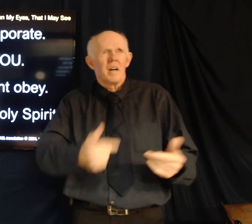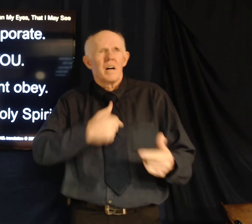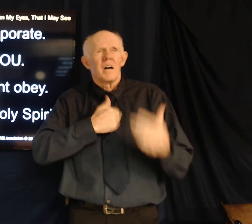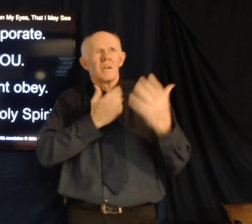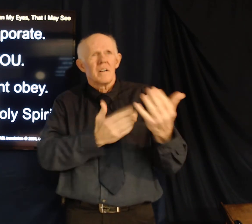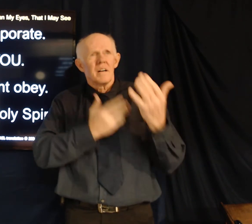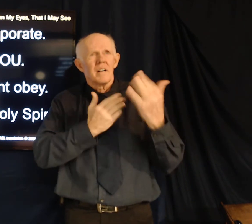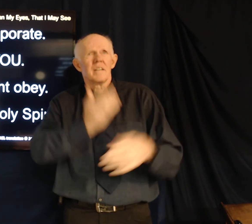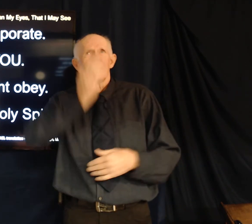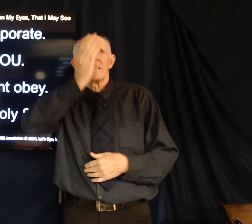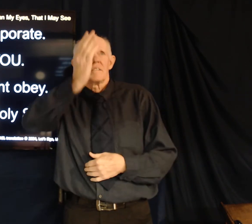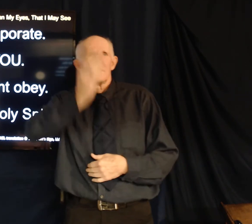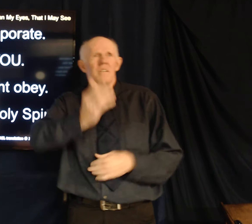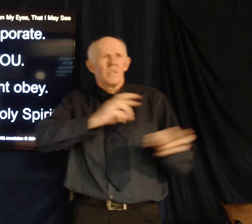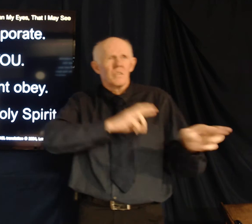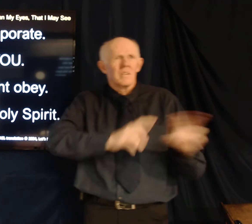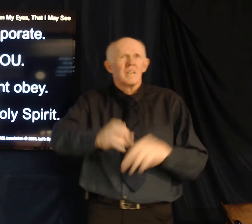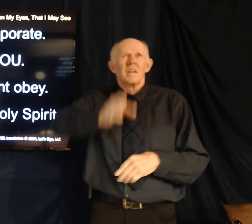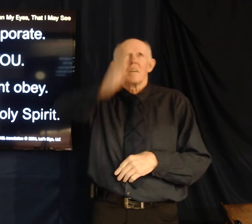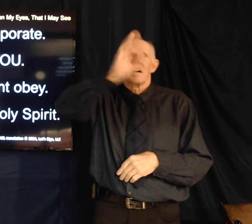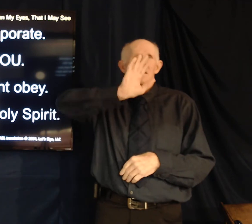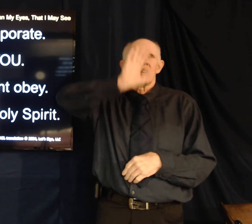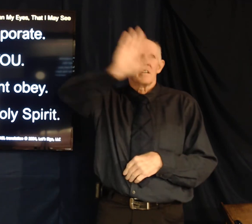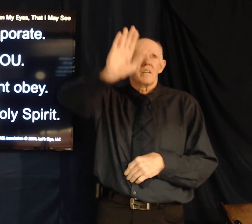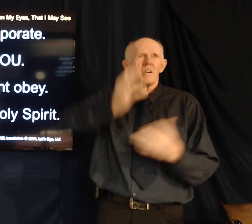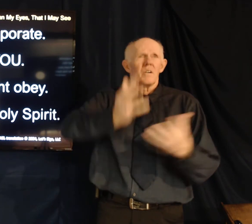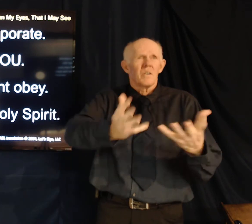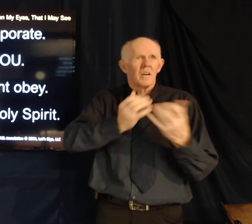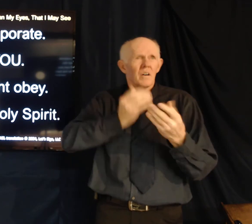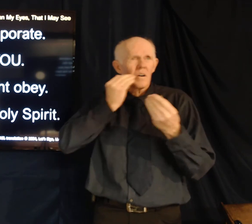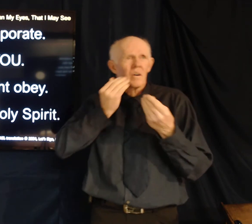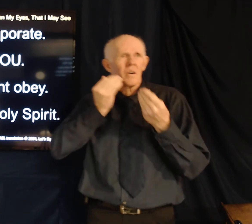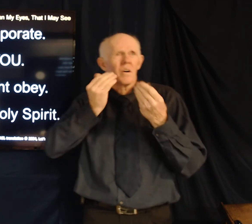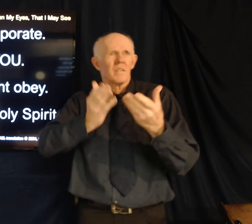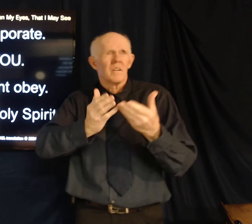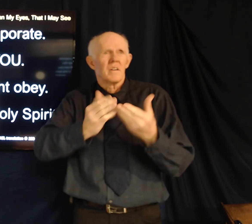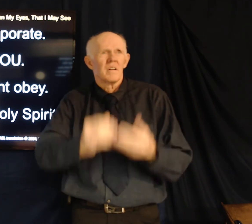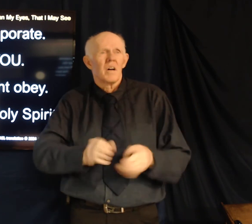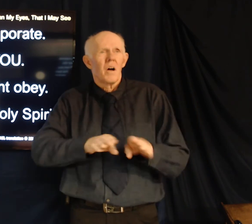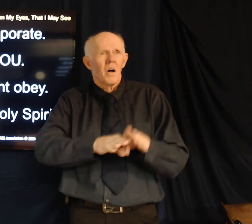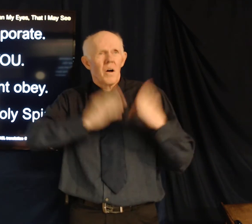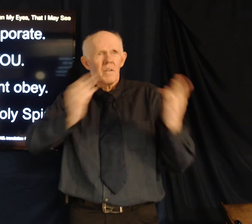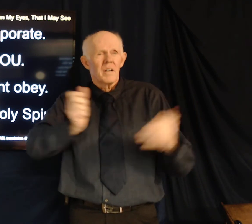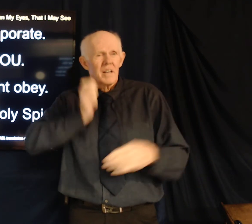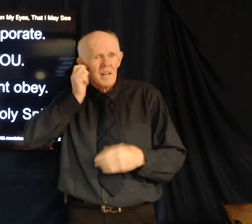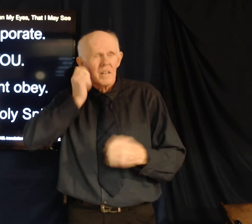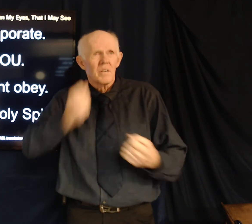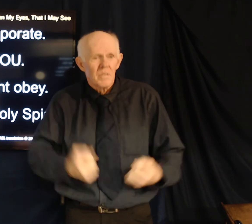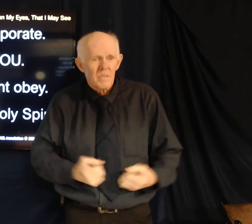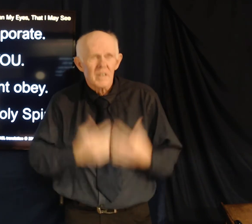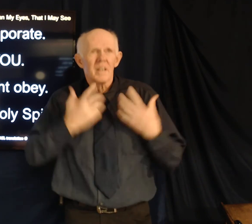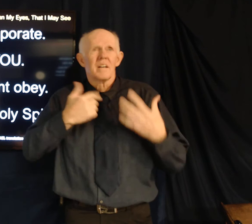Quietly now, I wait for you. Ready, God, your want. Obey. Open the ear.